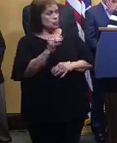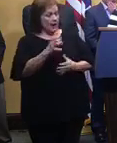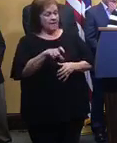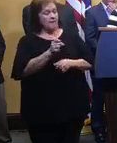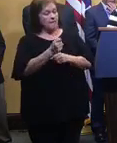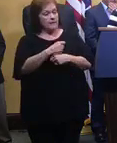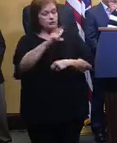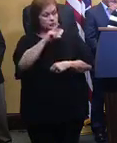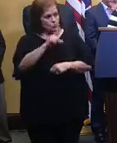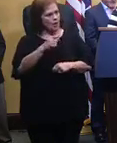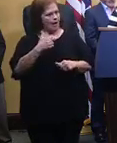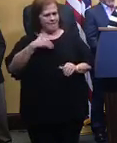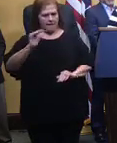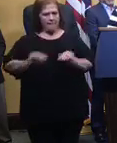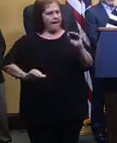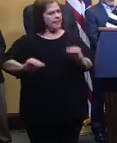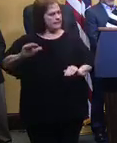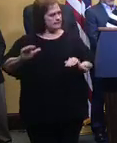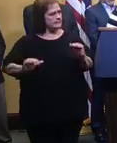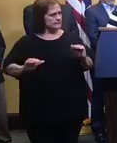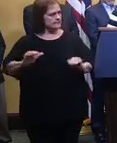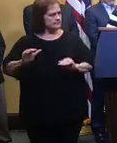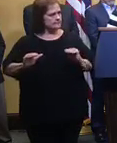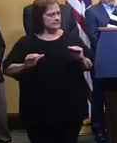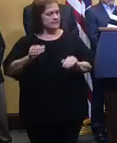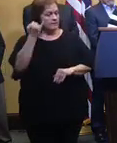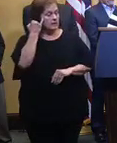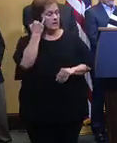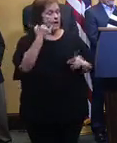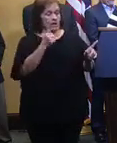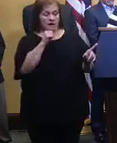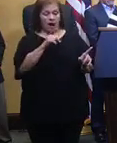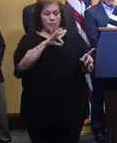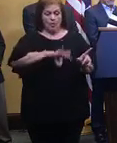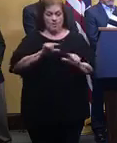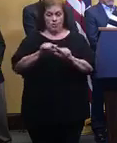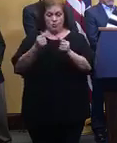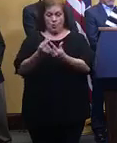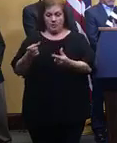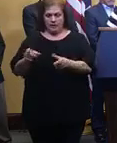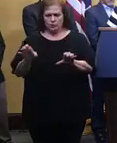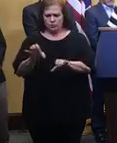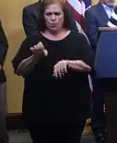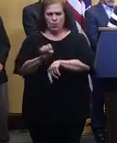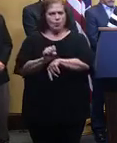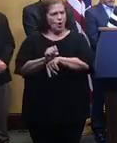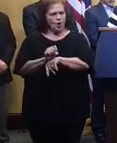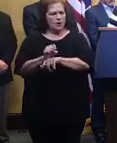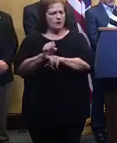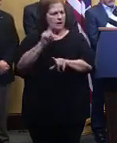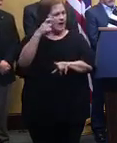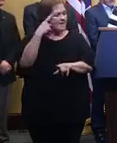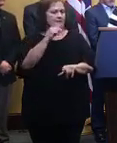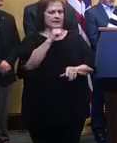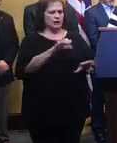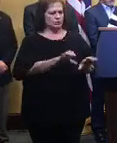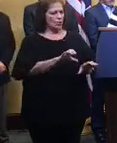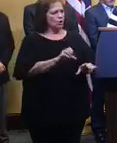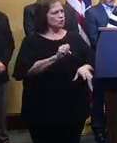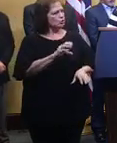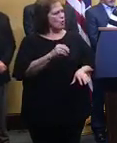sure that there's a balanced approach with that. For example, we have nonprofits that are doing work that the government isn't doing, so that we're